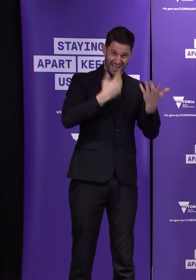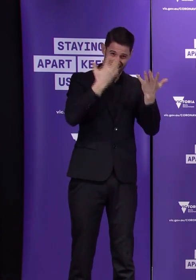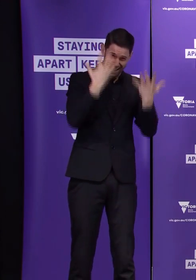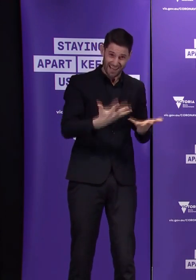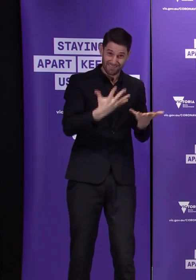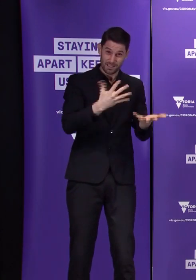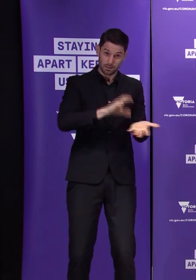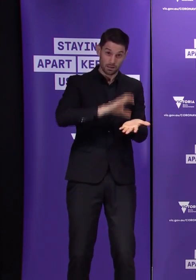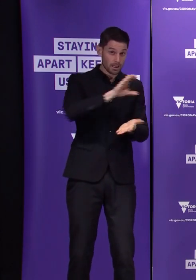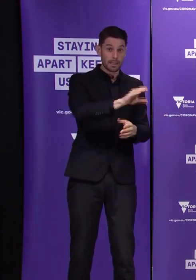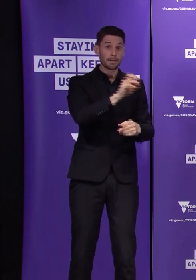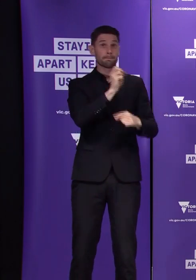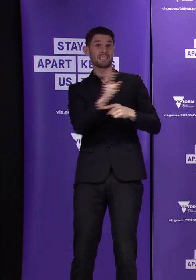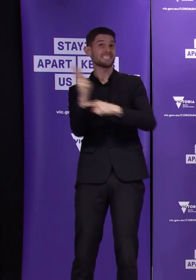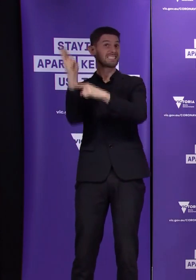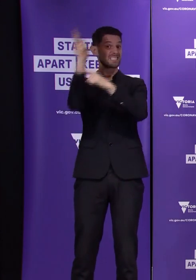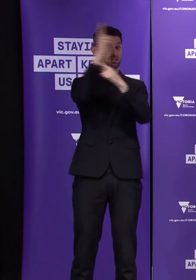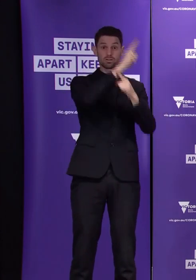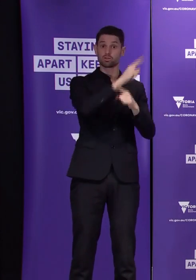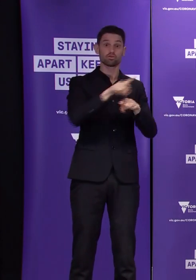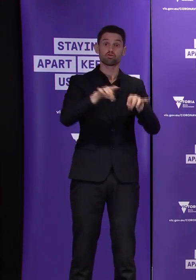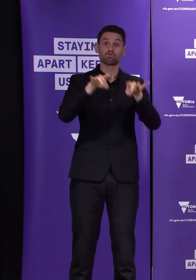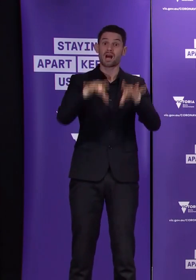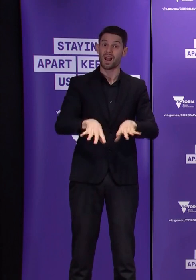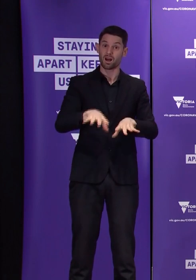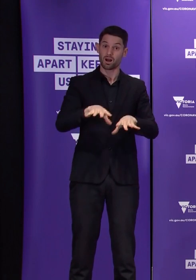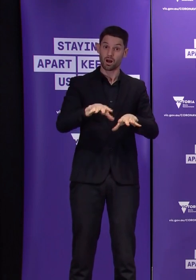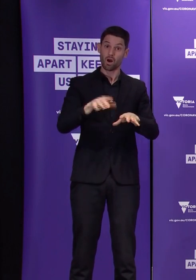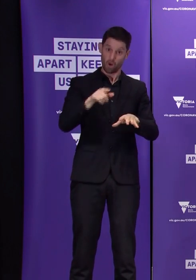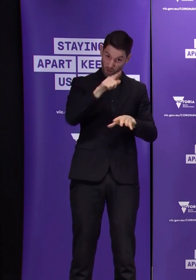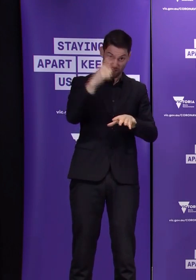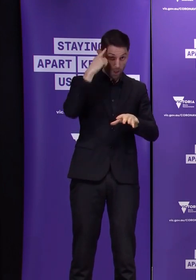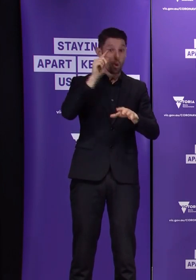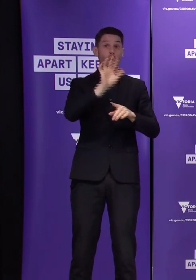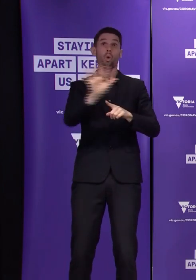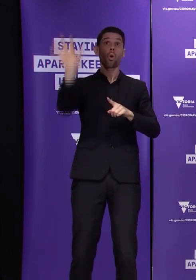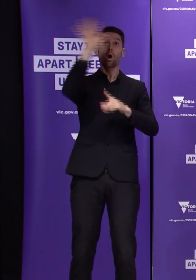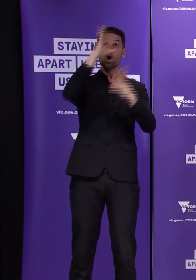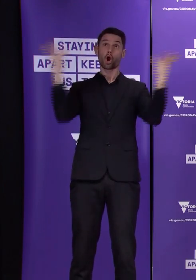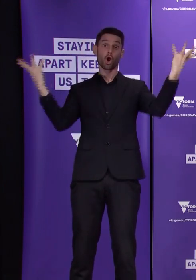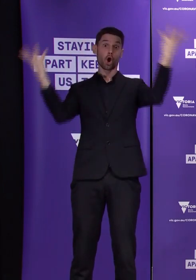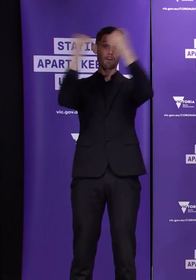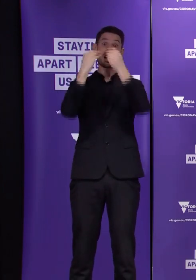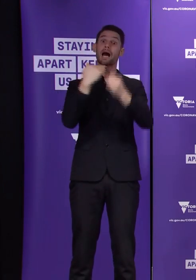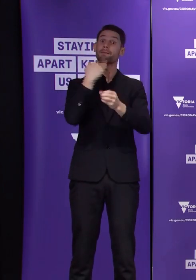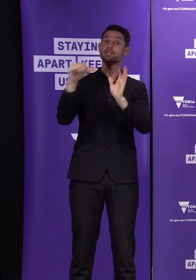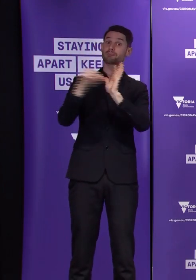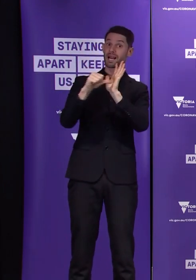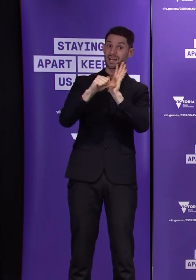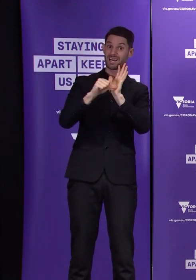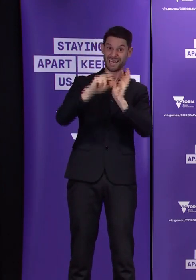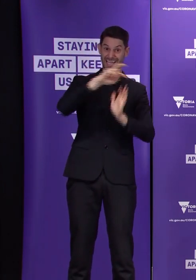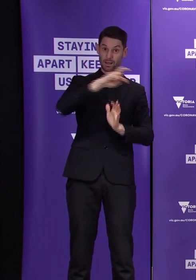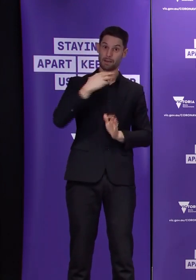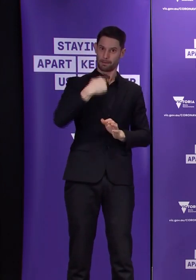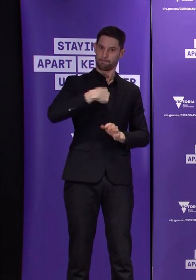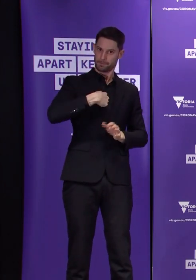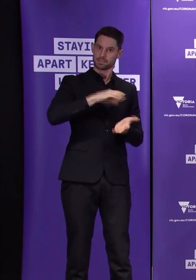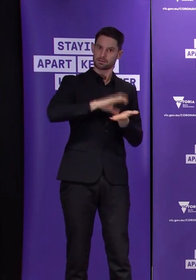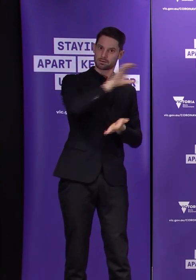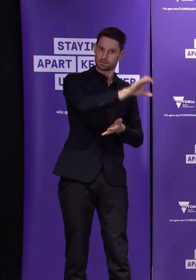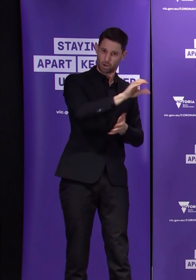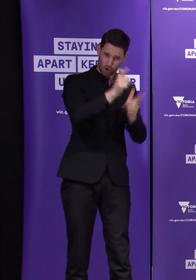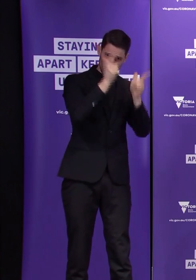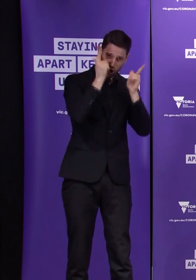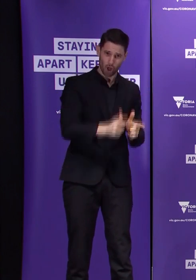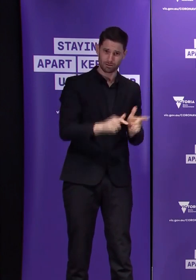combined, just being invested here in Victoria. So we are already, even before the pandemic, in a process of making sure that our